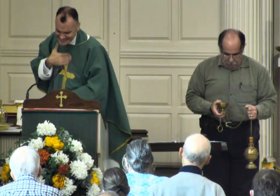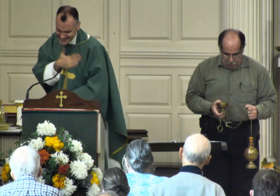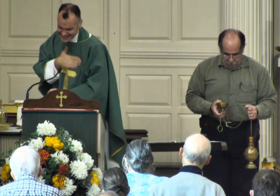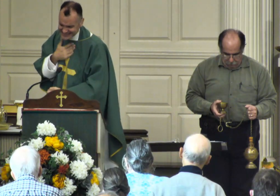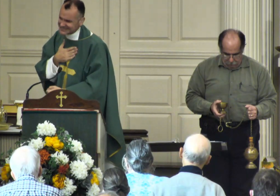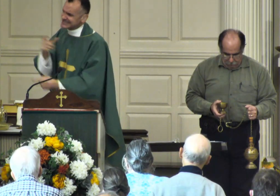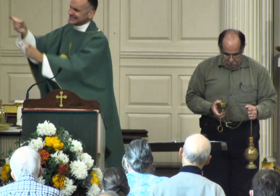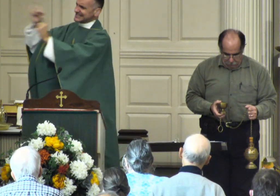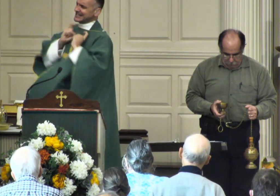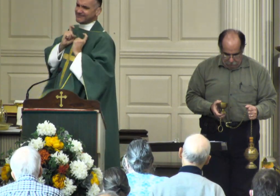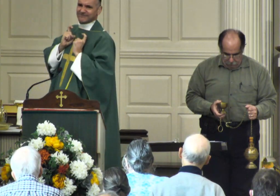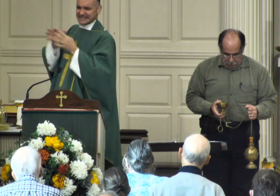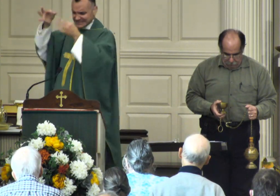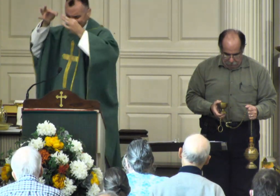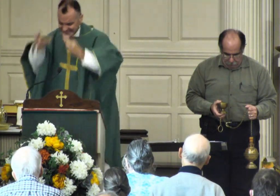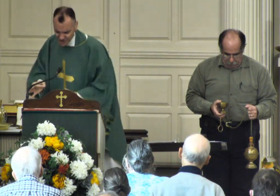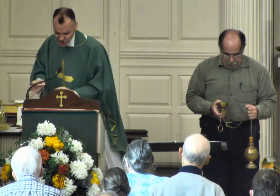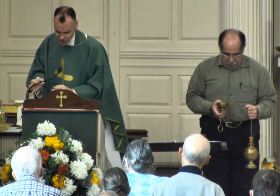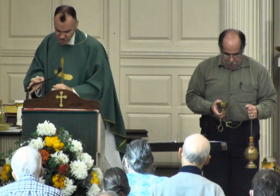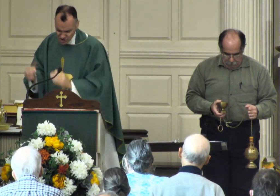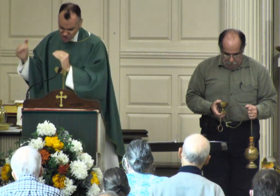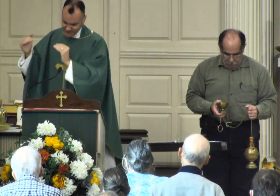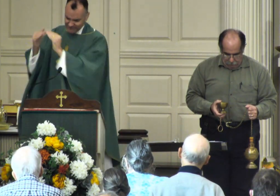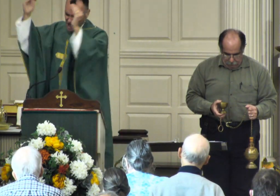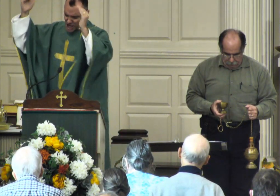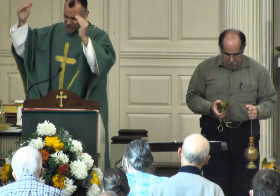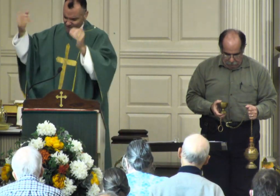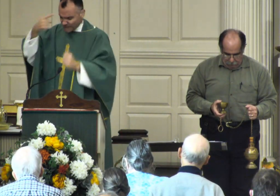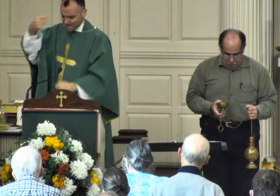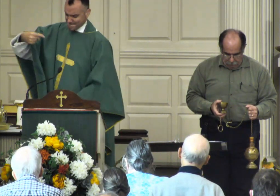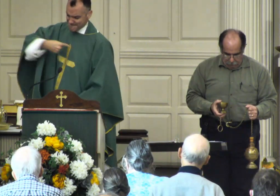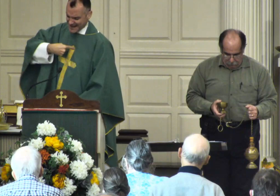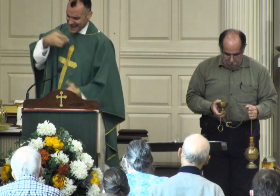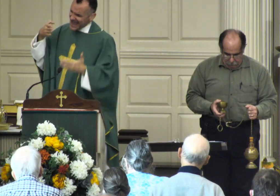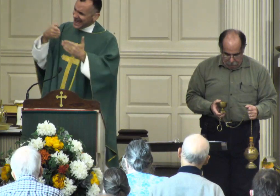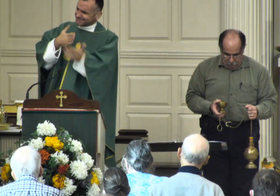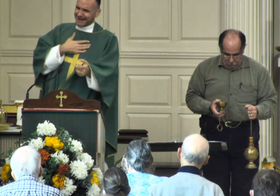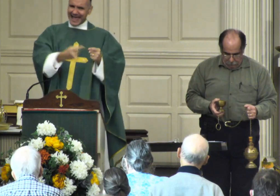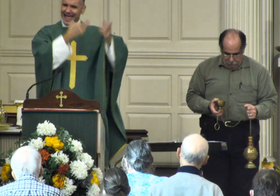'Render a just decision for me against my adversary.'